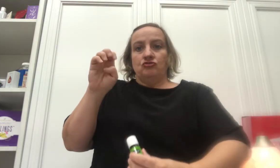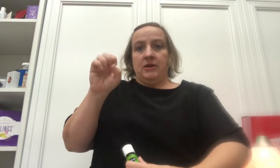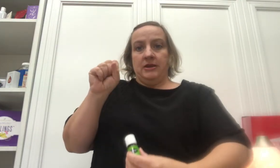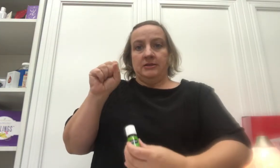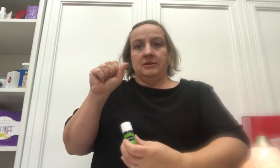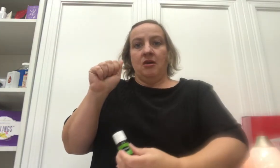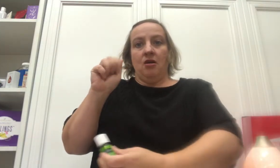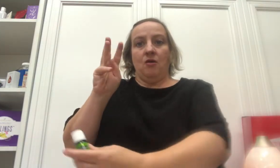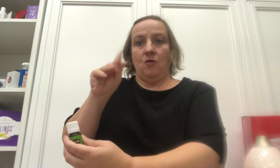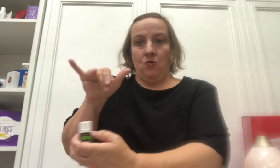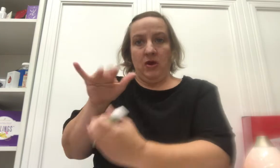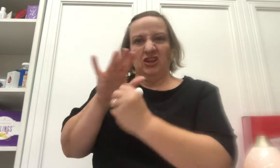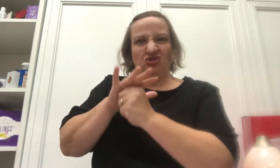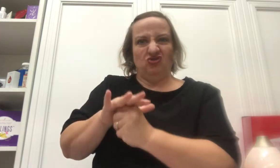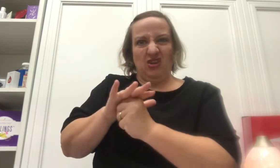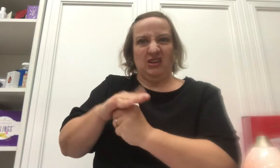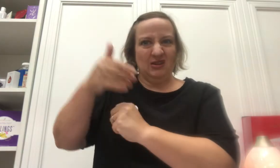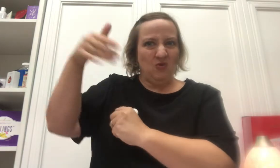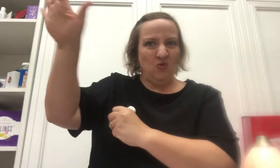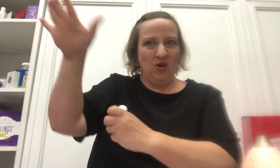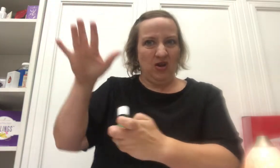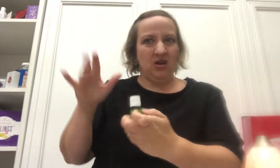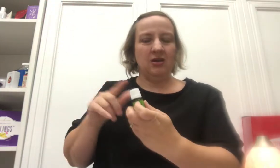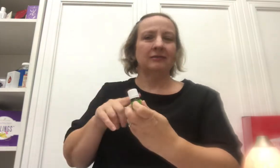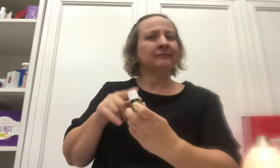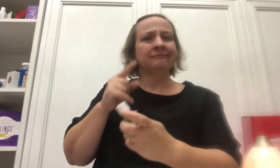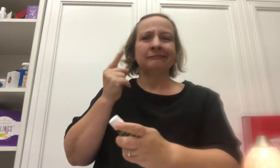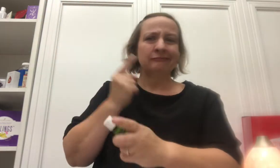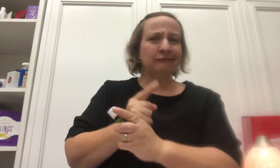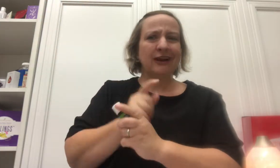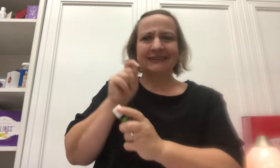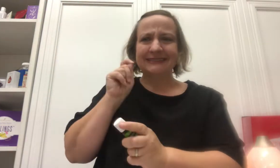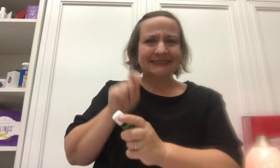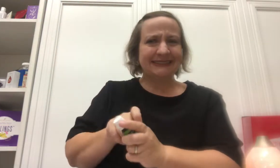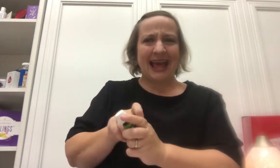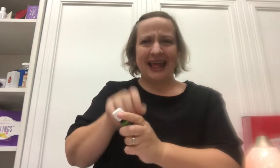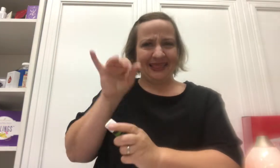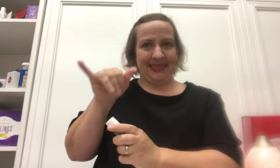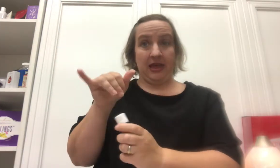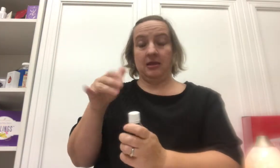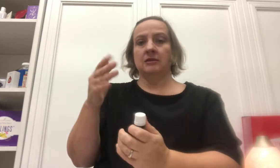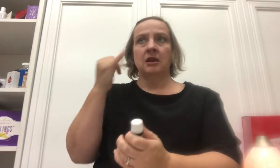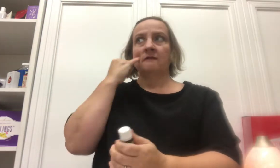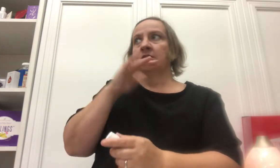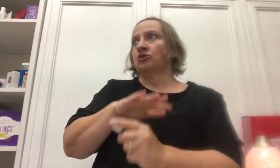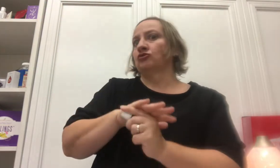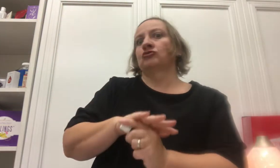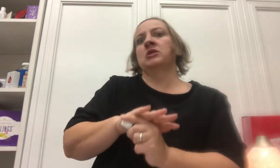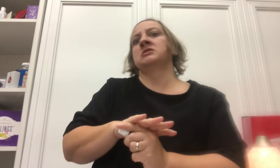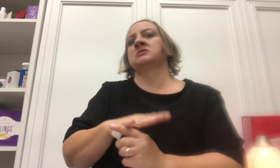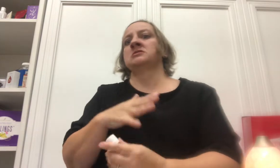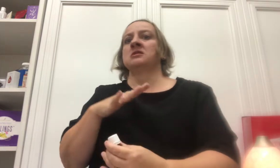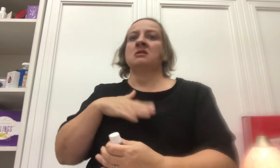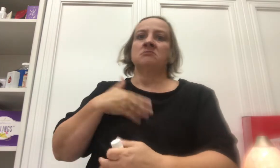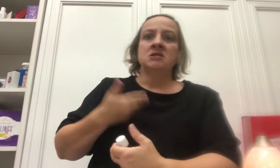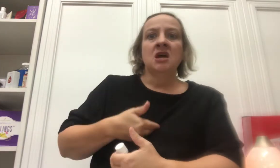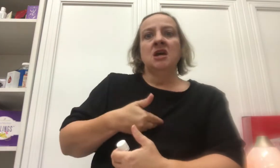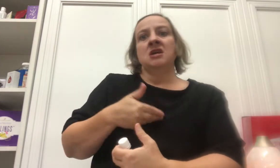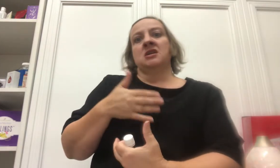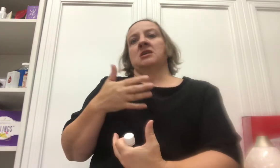One of these is Stress Away. Stress Away is just what it sounds. So if we're stressed